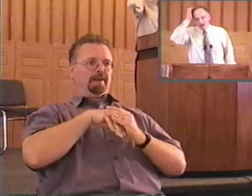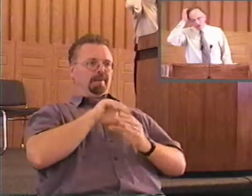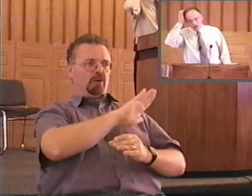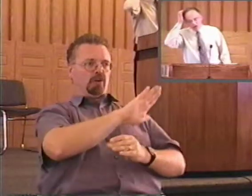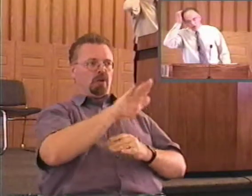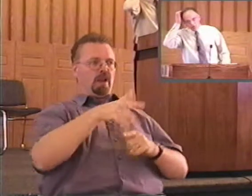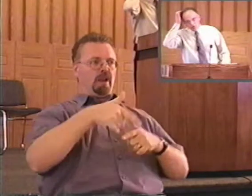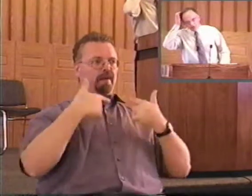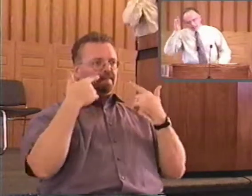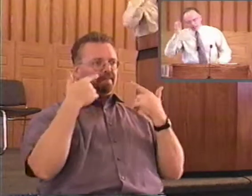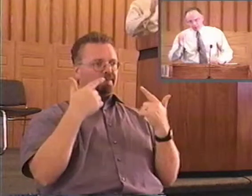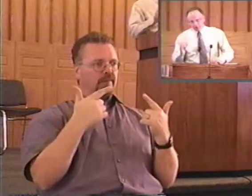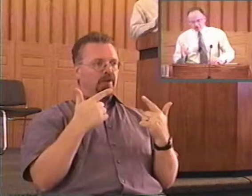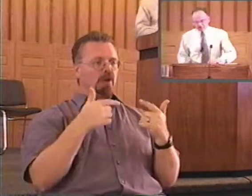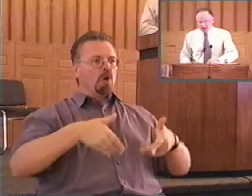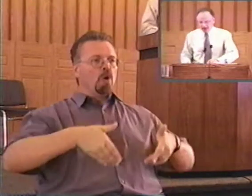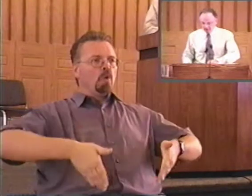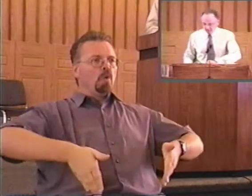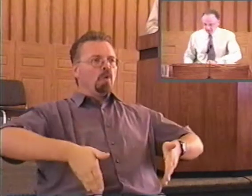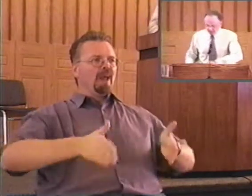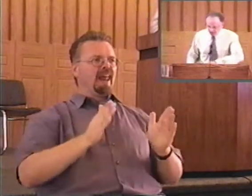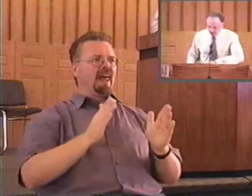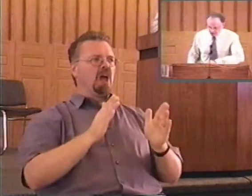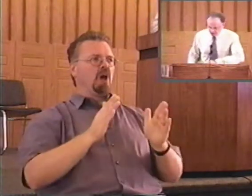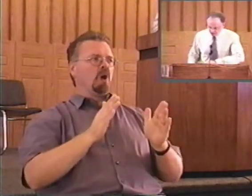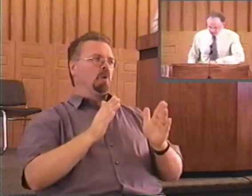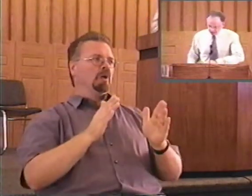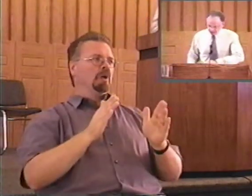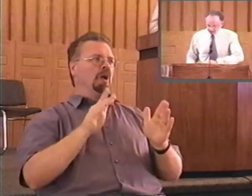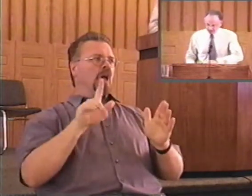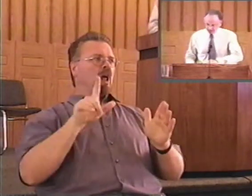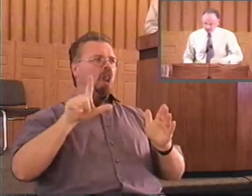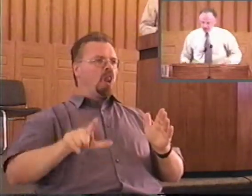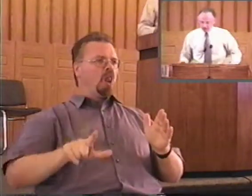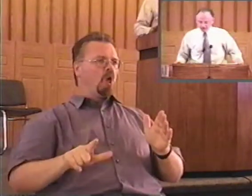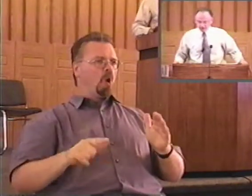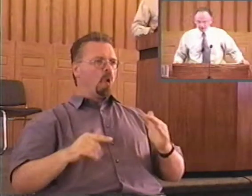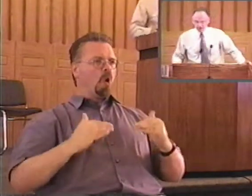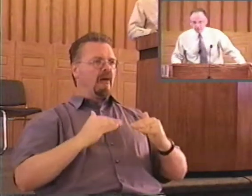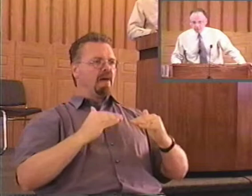We allow low levels of sanctification.